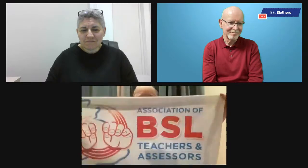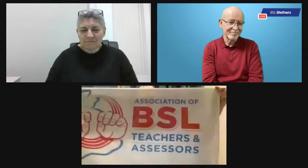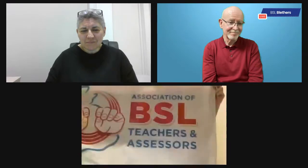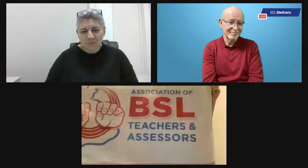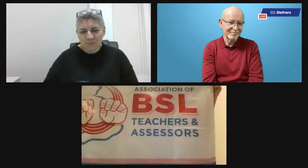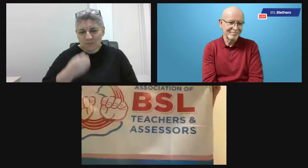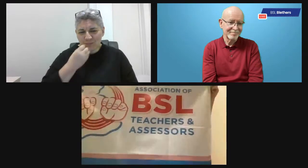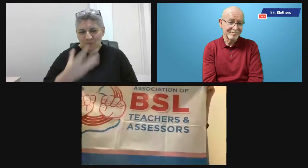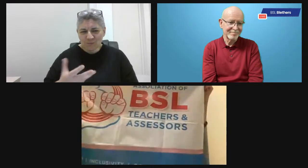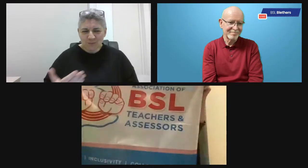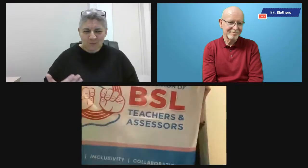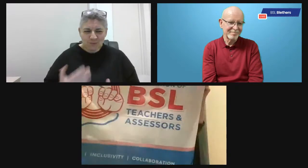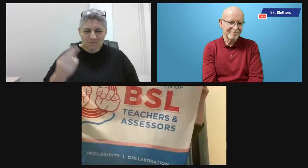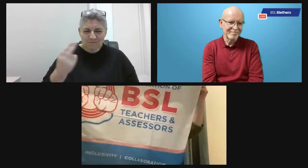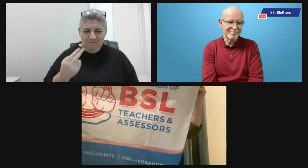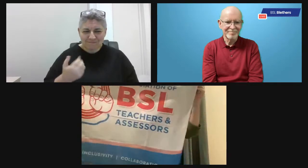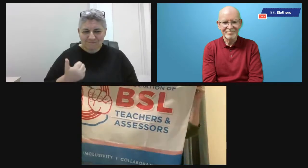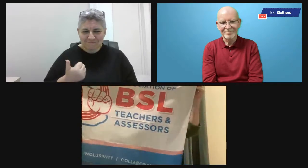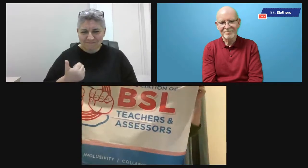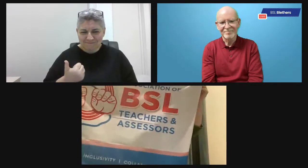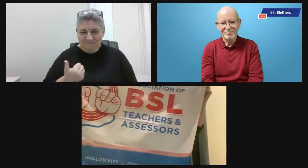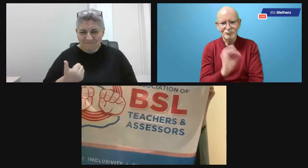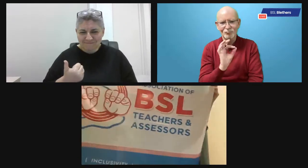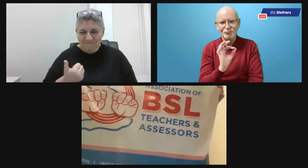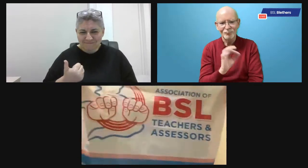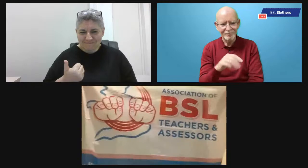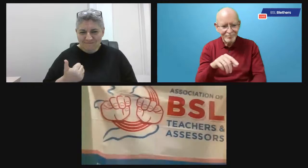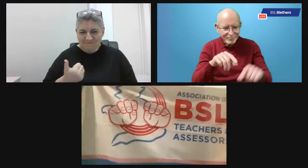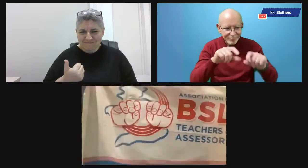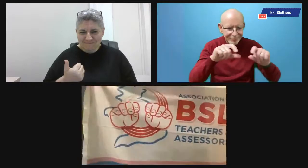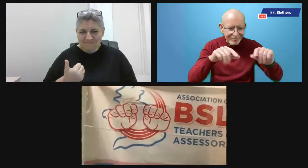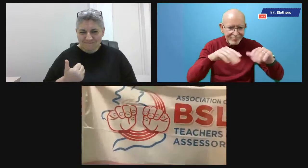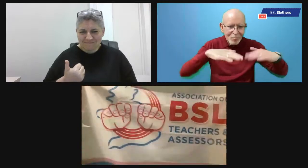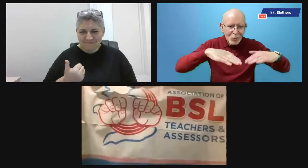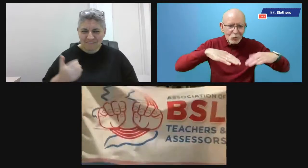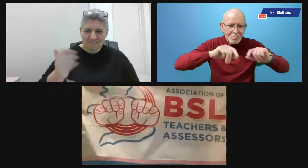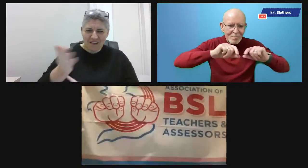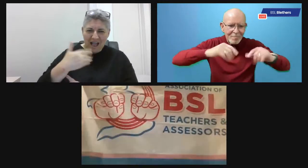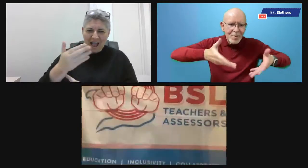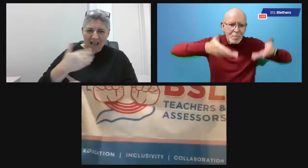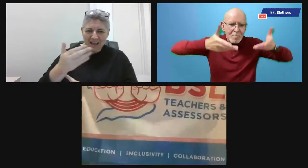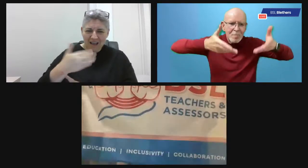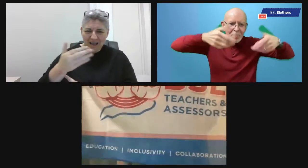that I want to show you. Here we are. Look at that. Wow.